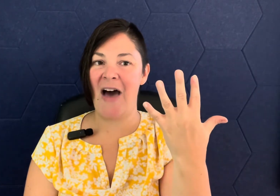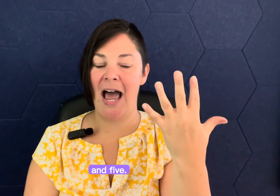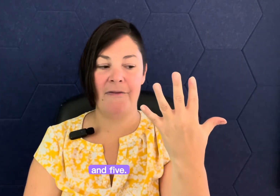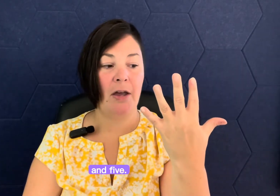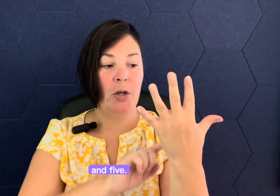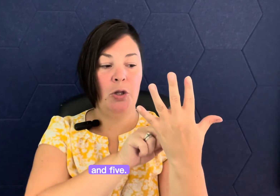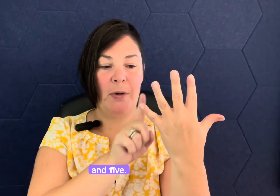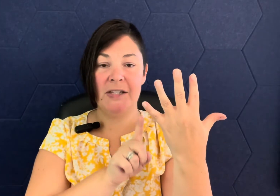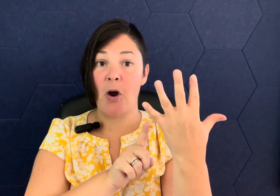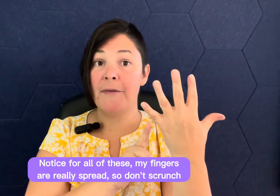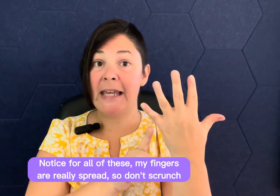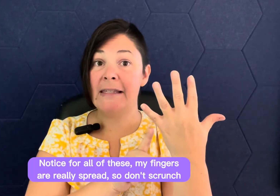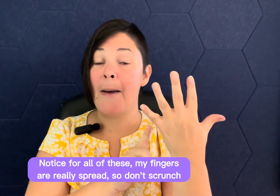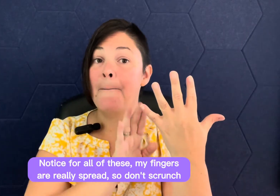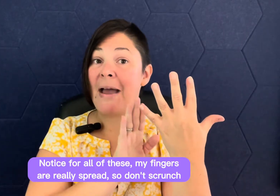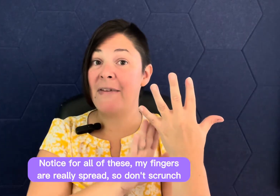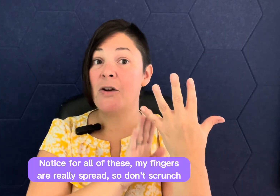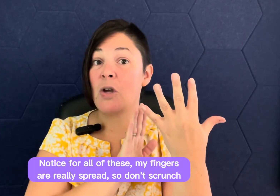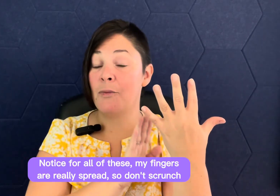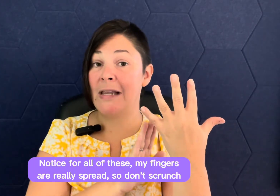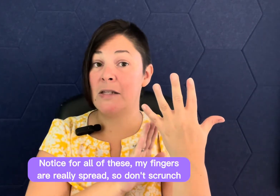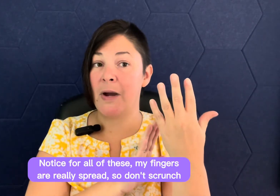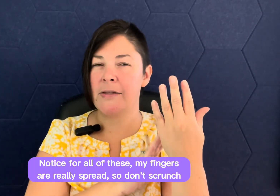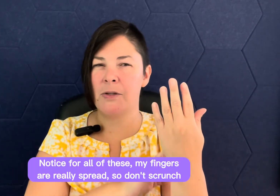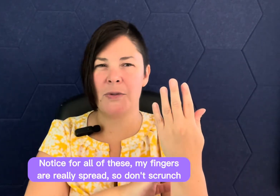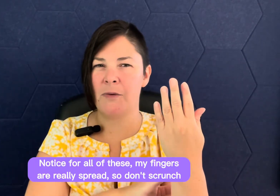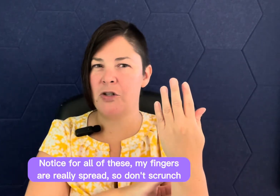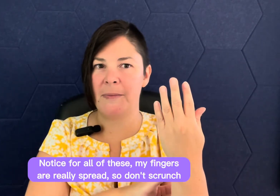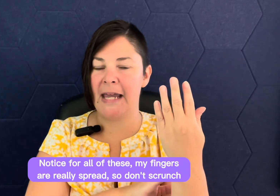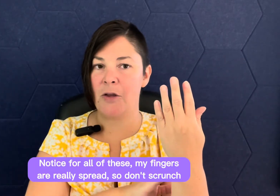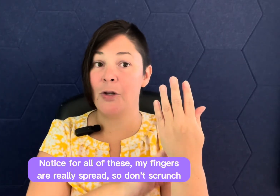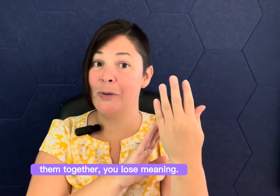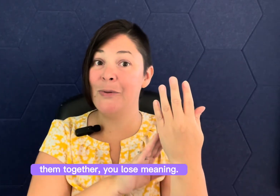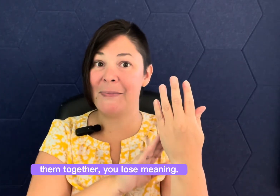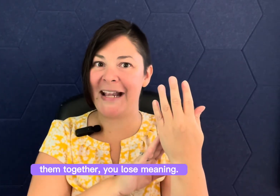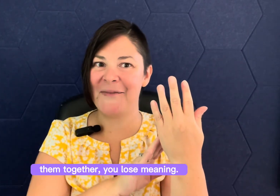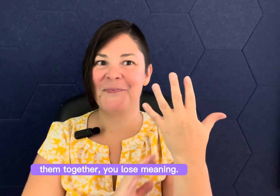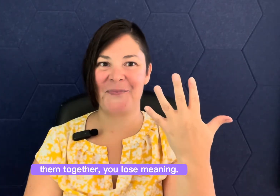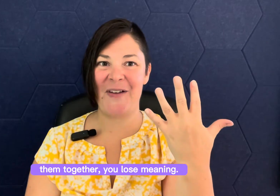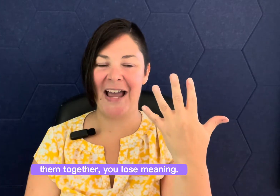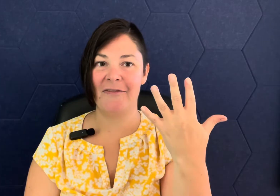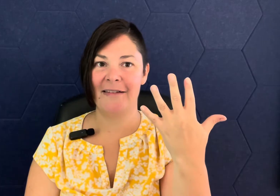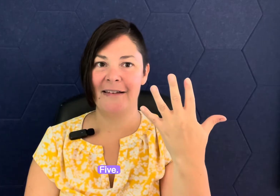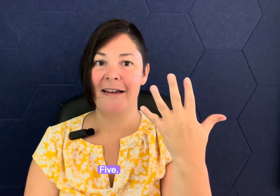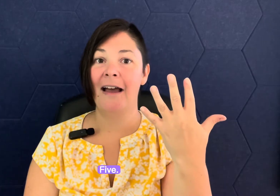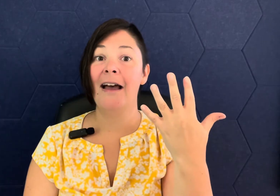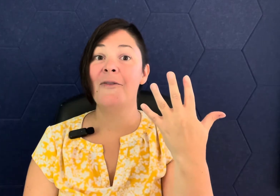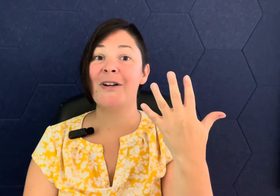5. Notice for all of these, my fingers are really spread, so don't scrunch them together. You lose meaning. 5. For